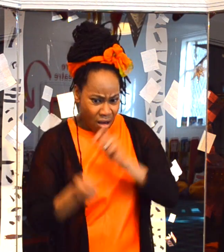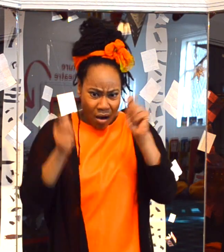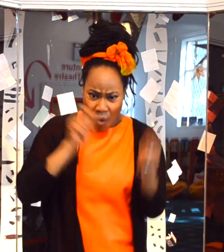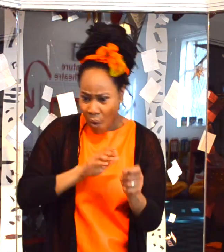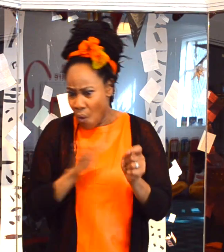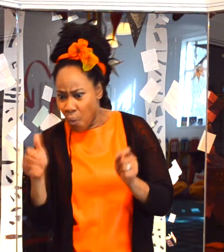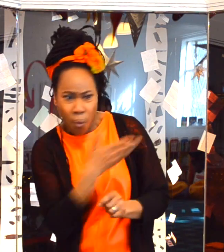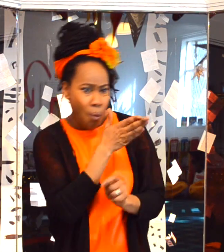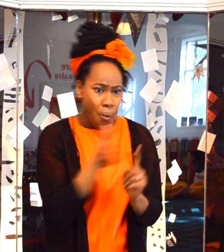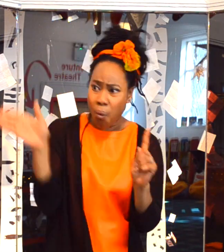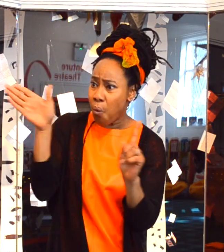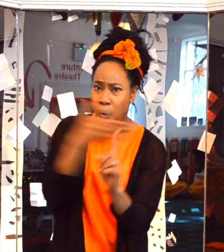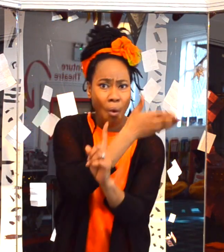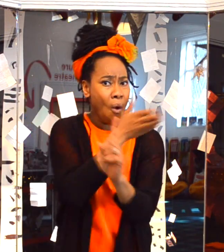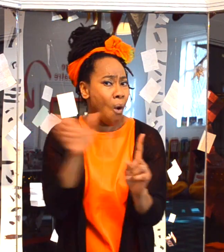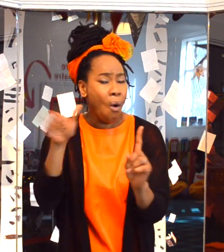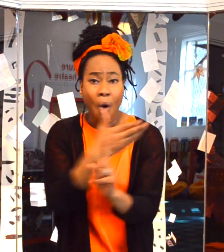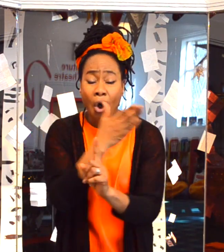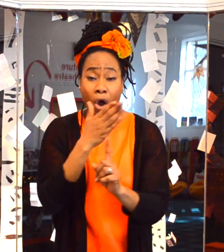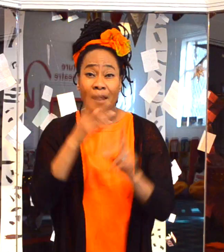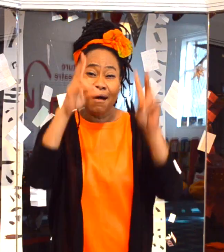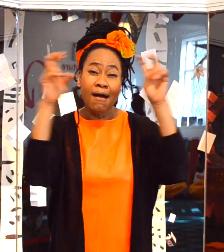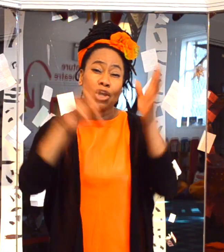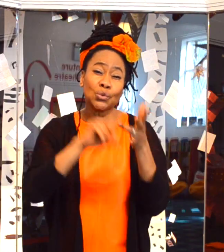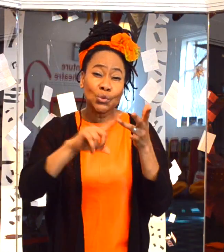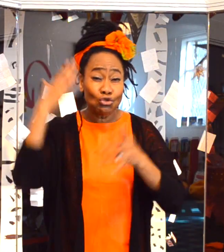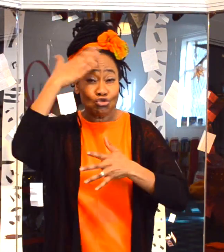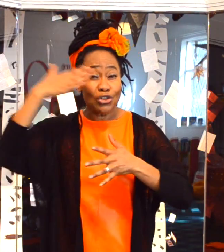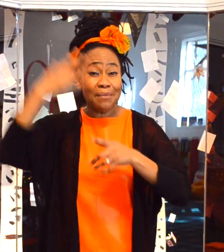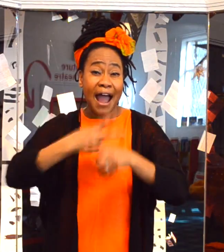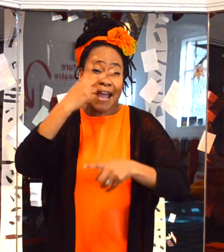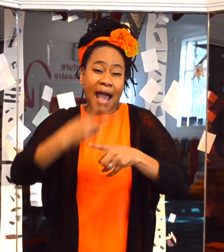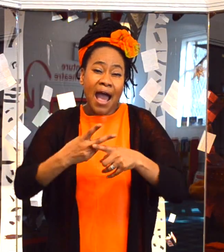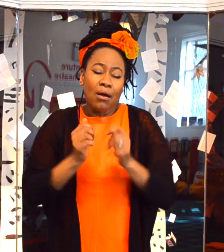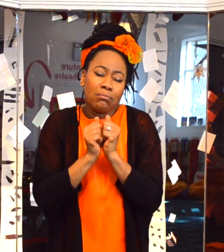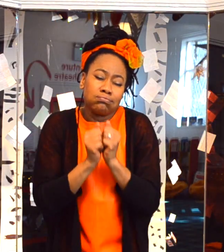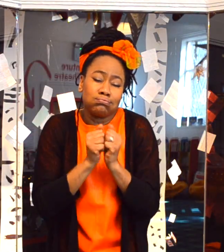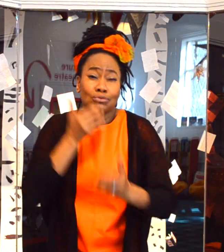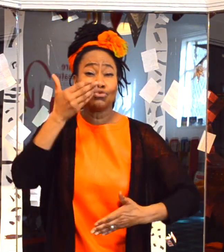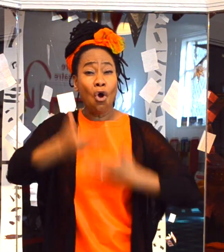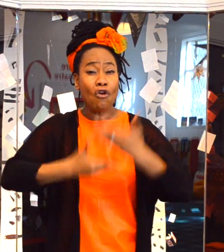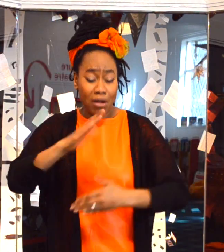Full of twists and turns, To Dream Again tells the poignant story of a girl coming to terms with her parents' separation.